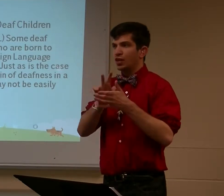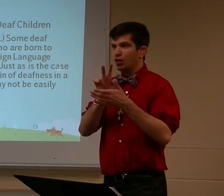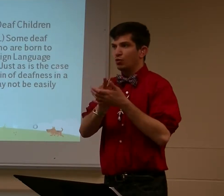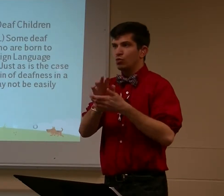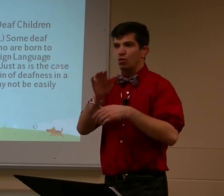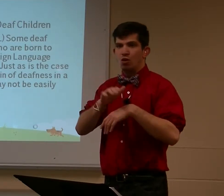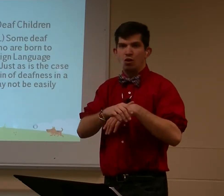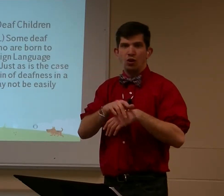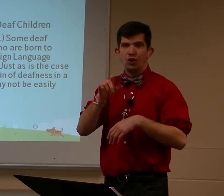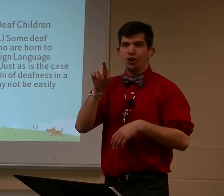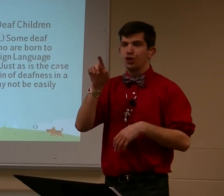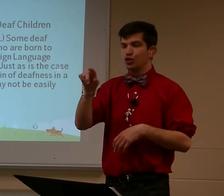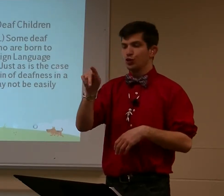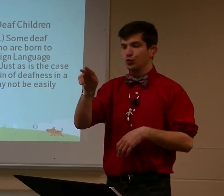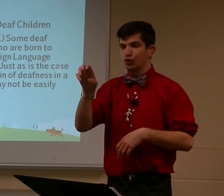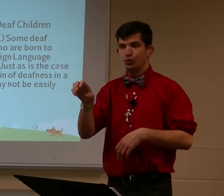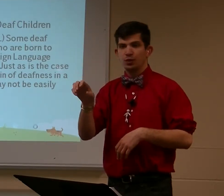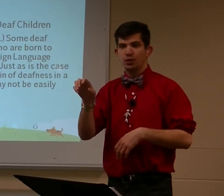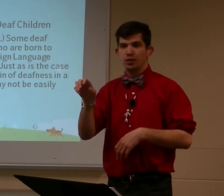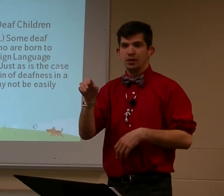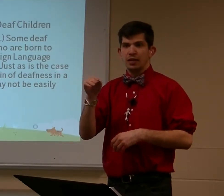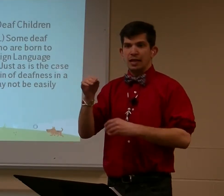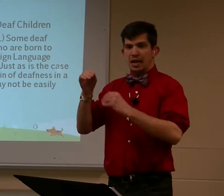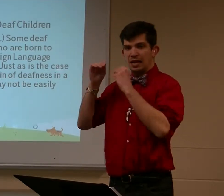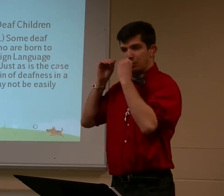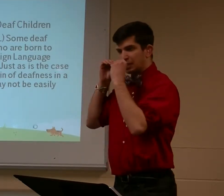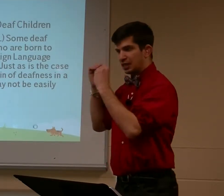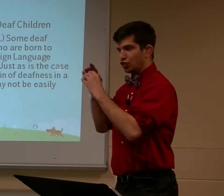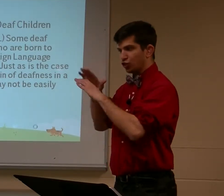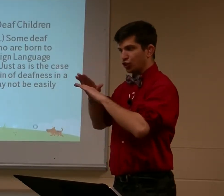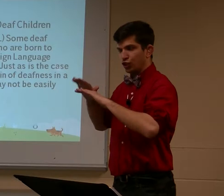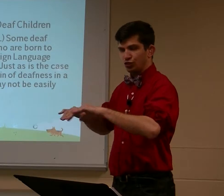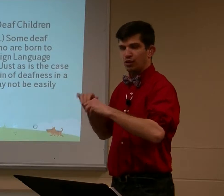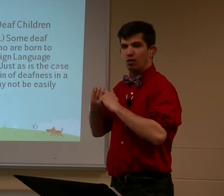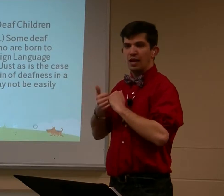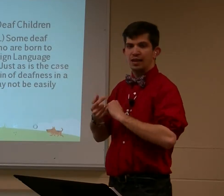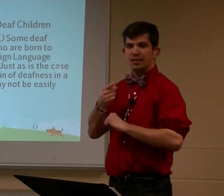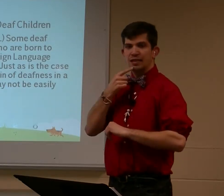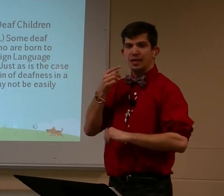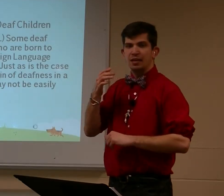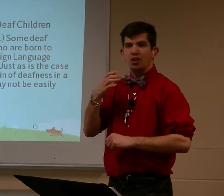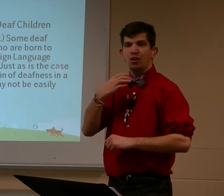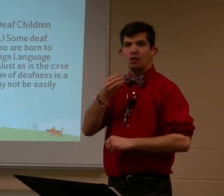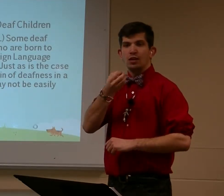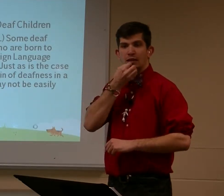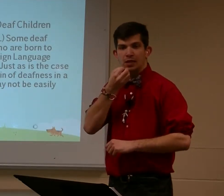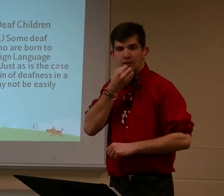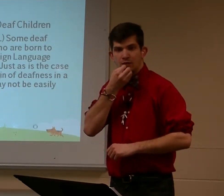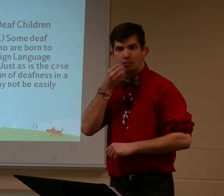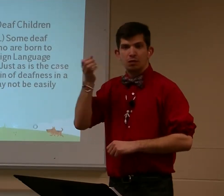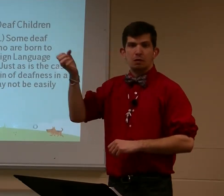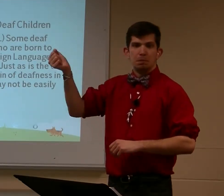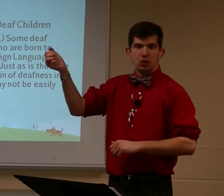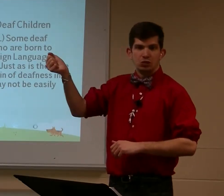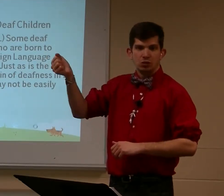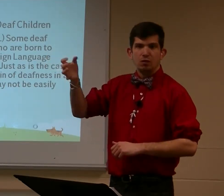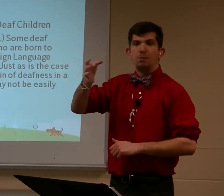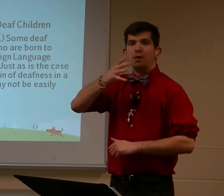video on YouTube and they would teach their children on how to say eat, milk,